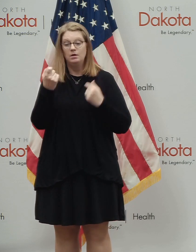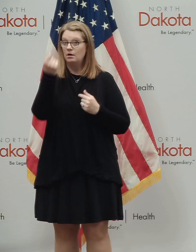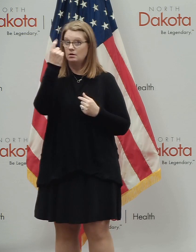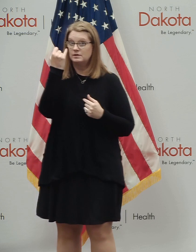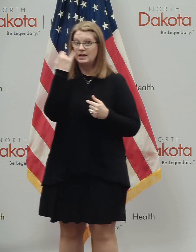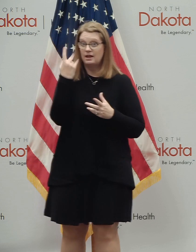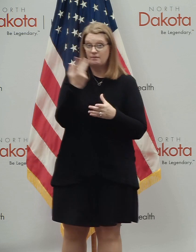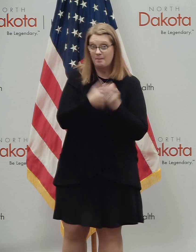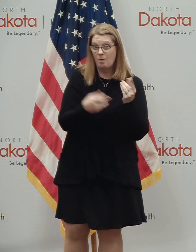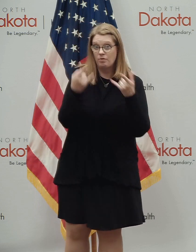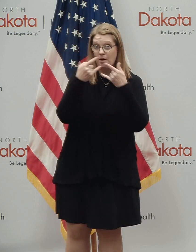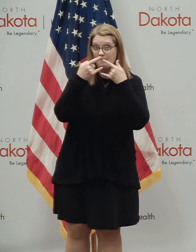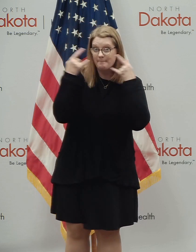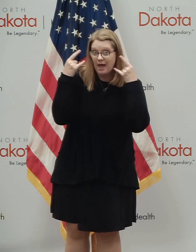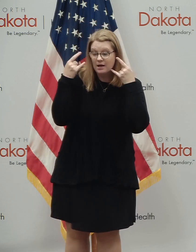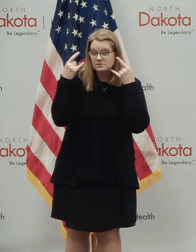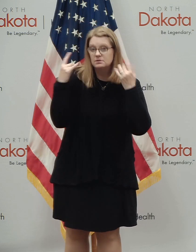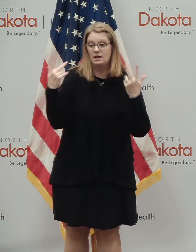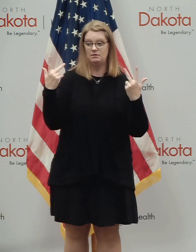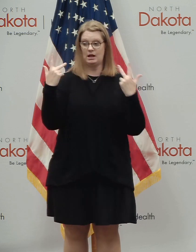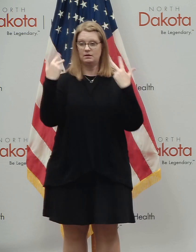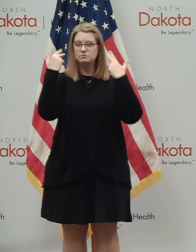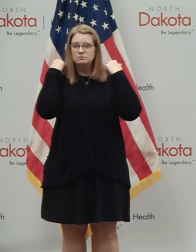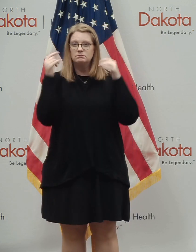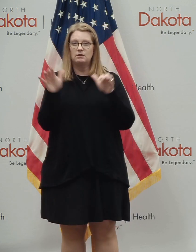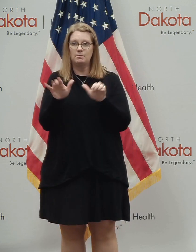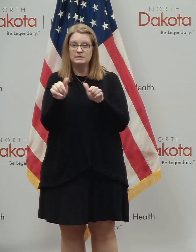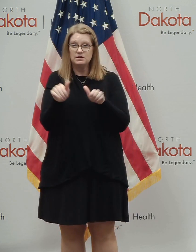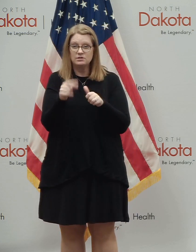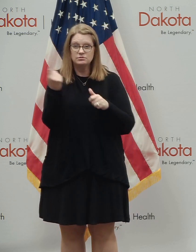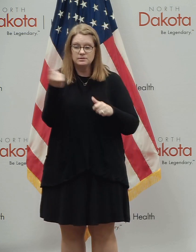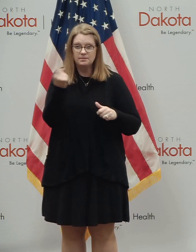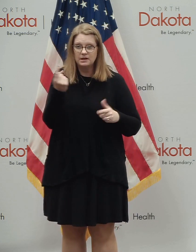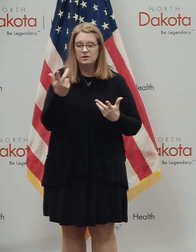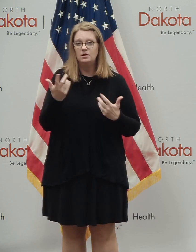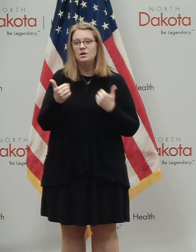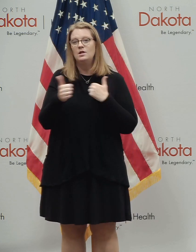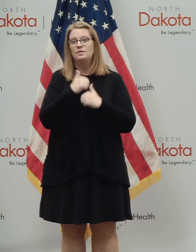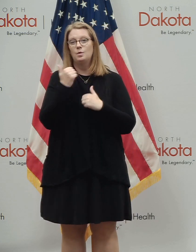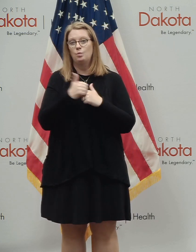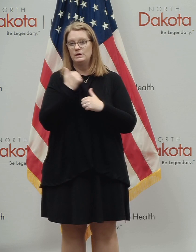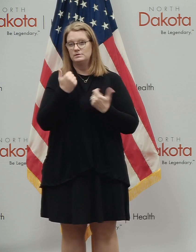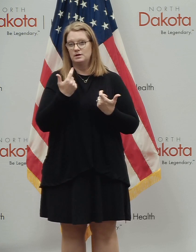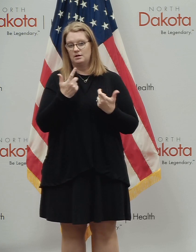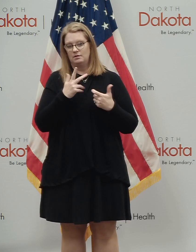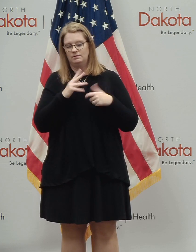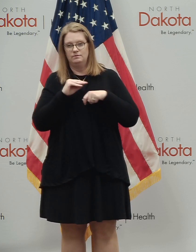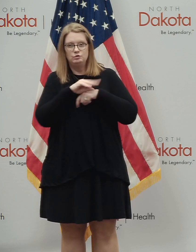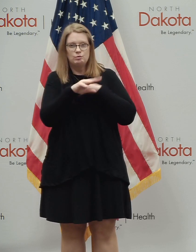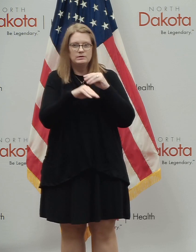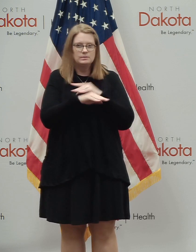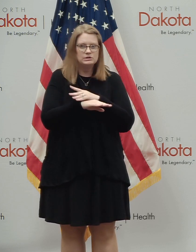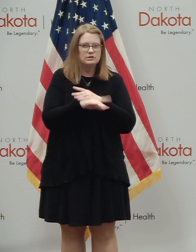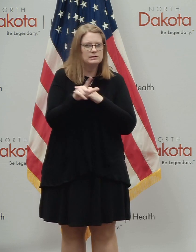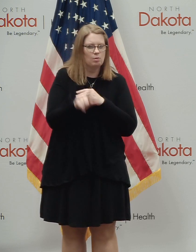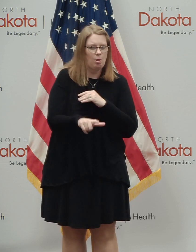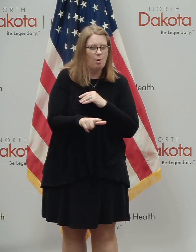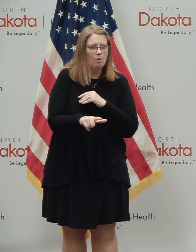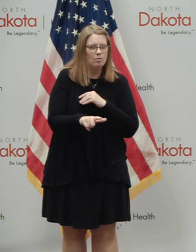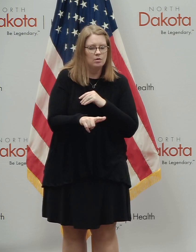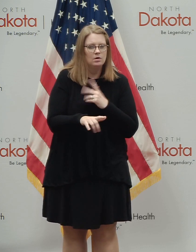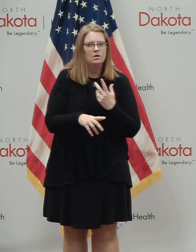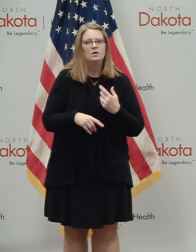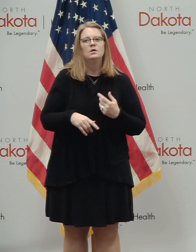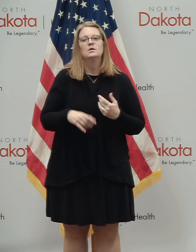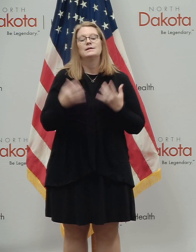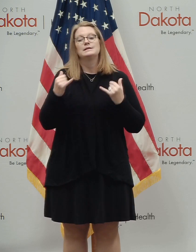people are masked properly in a personal care business, then the risk of transmission may be low. And so